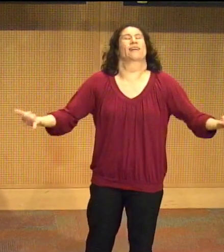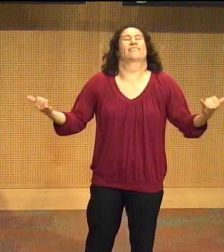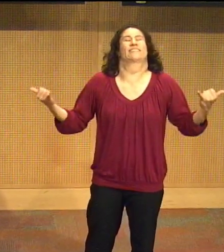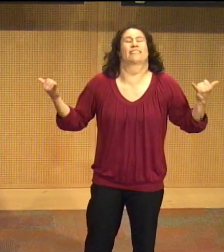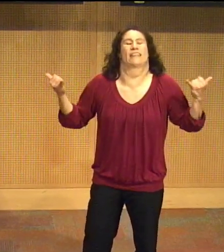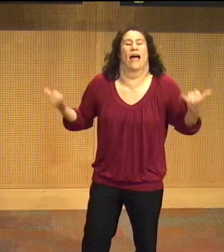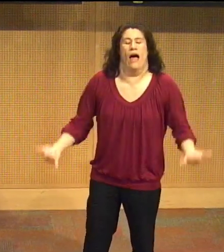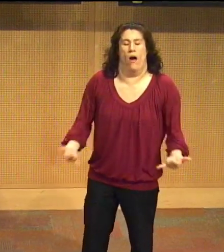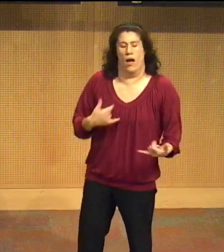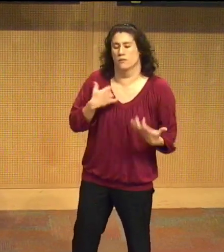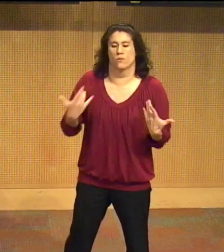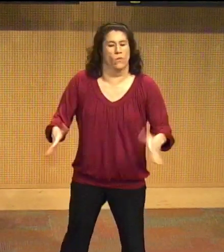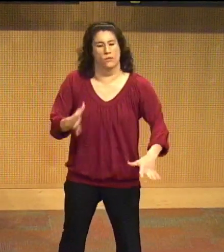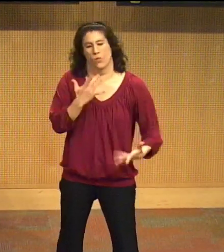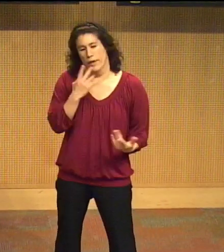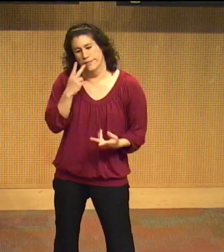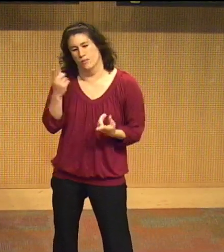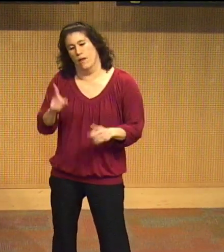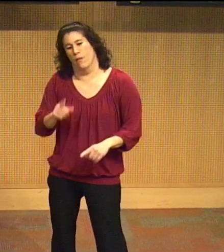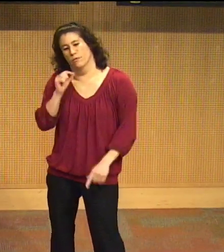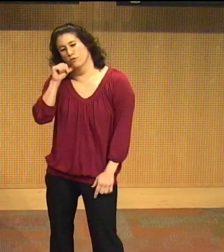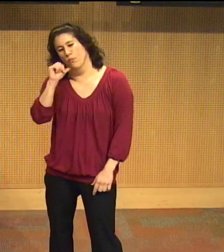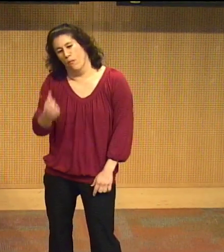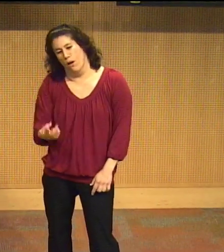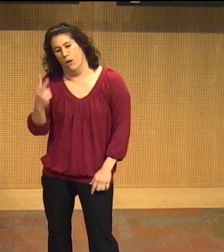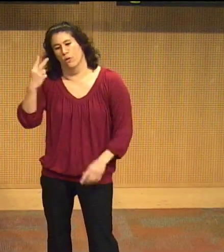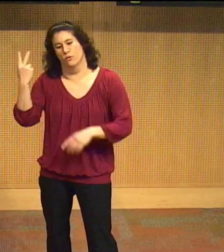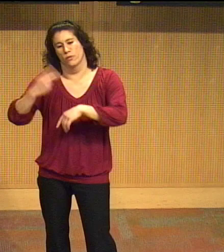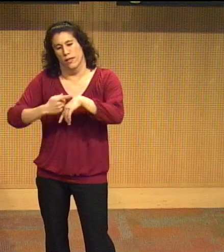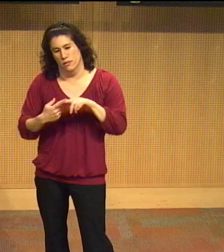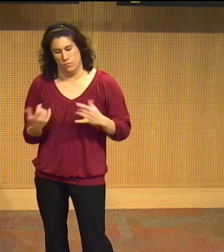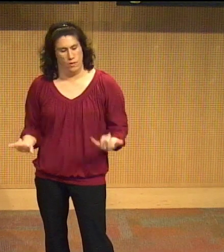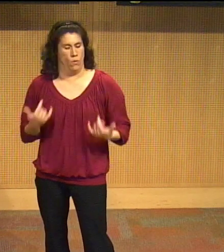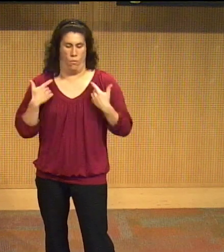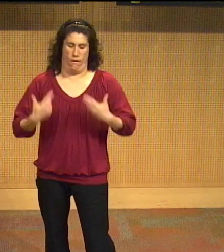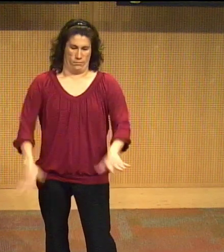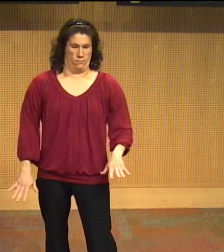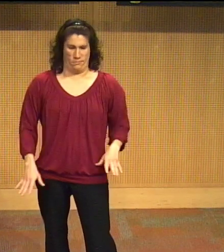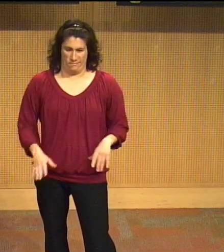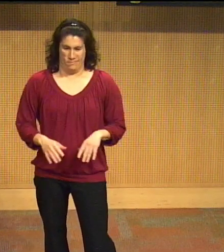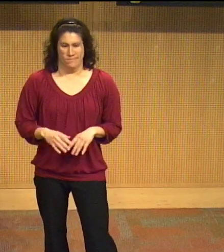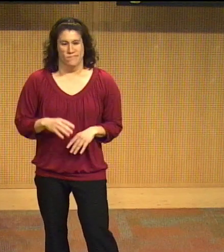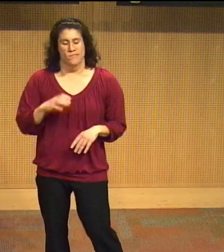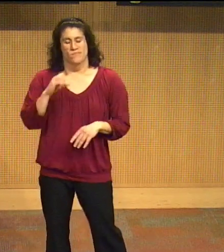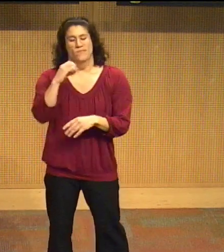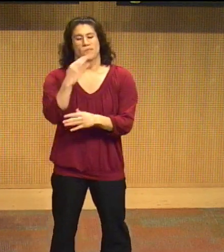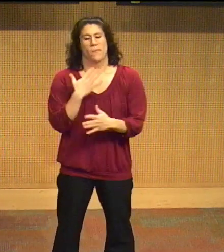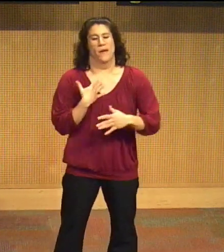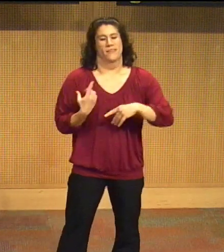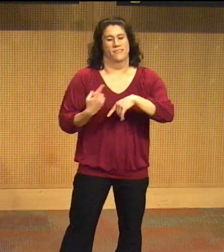gore. I want to be in the thick of what's happening right now. I don't want to have to wait 2 or 3 days to see if things get